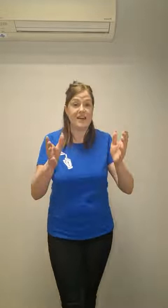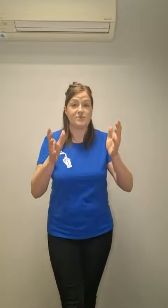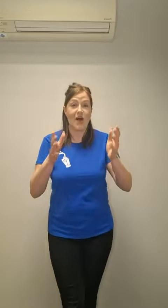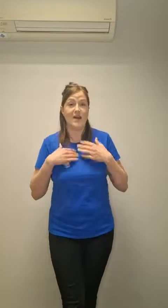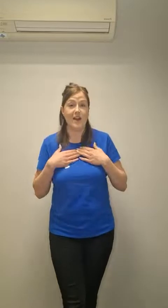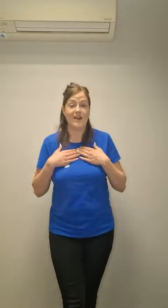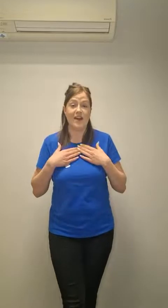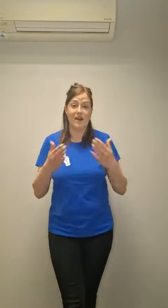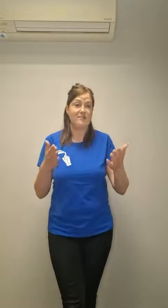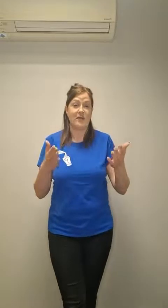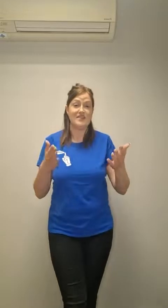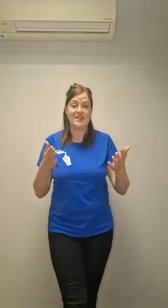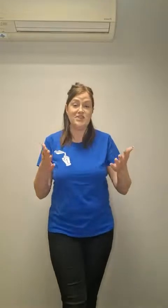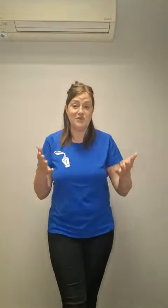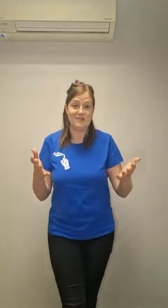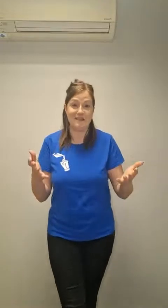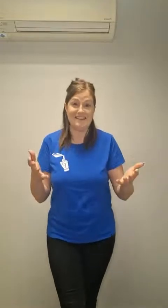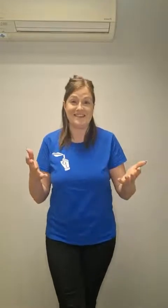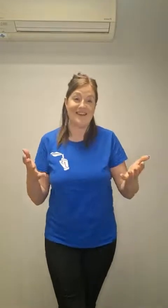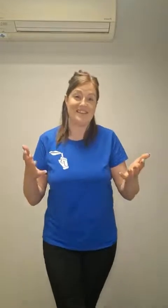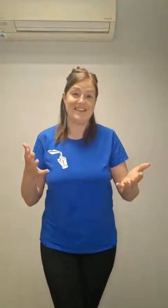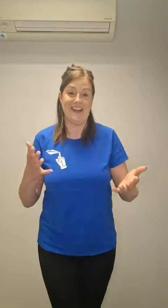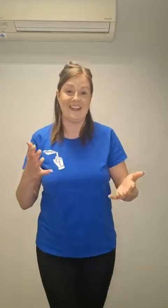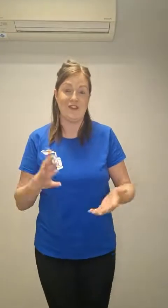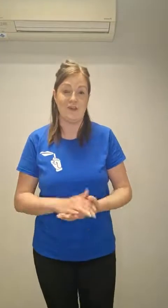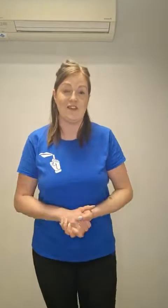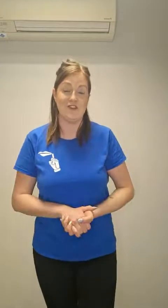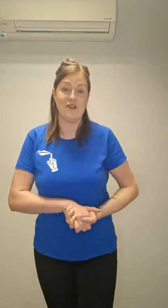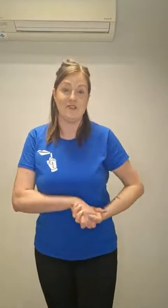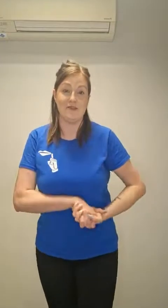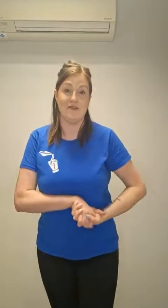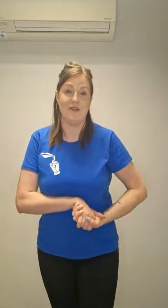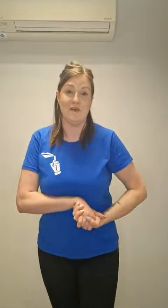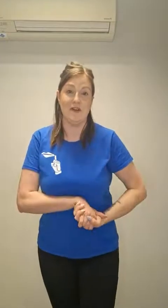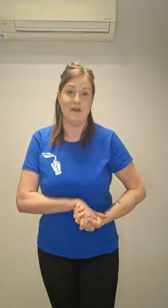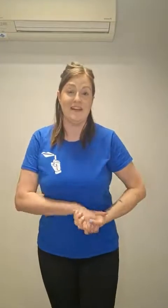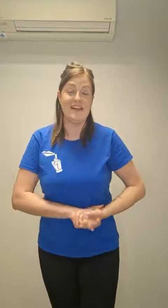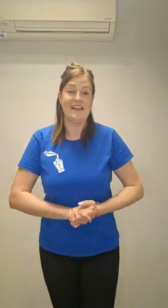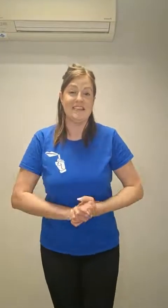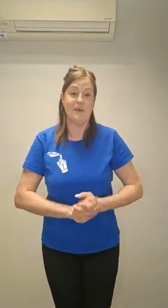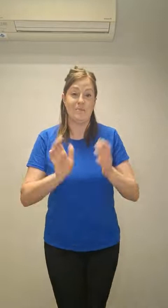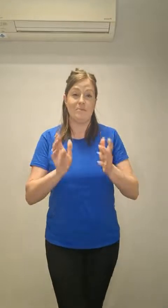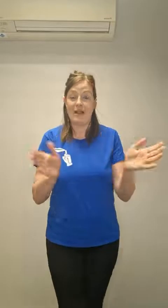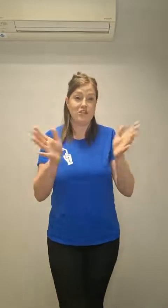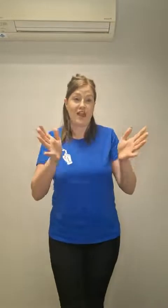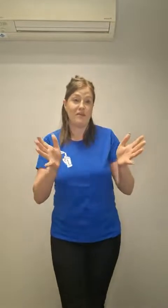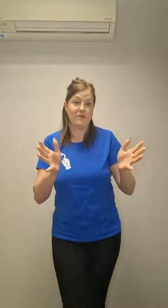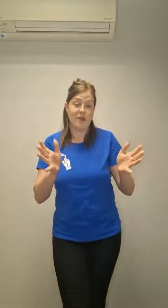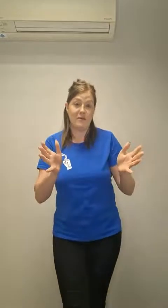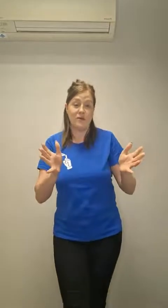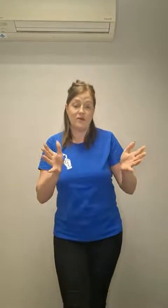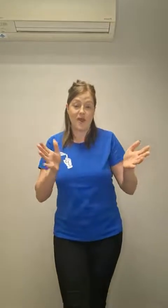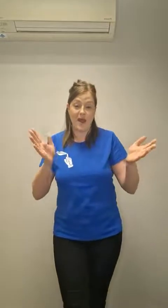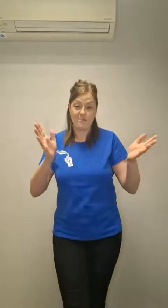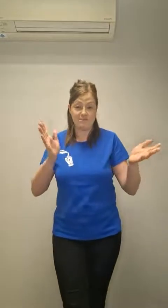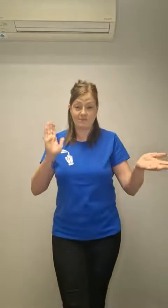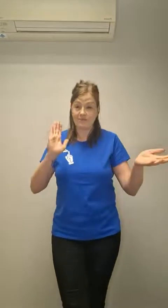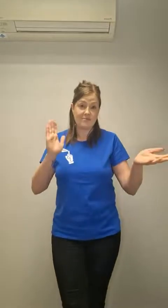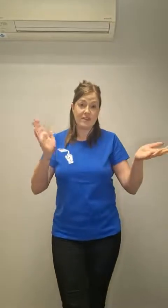I am live and I am going to teach you some basic signs today that you can use and you can follow along. So please share it with people who you think